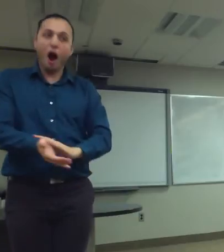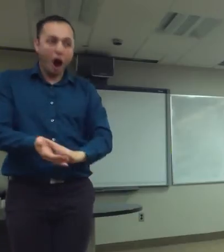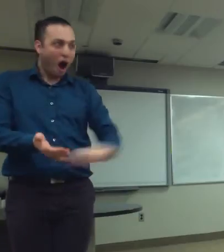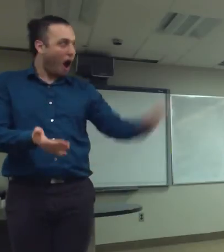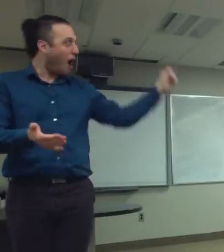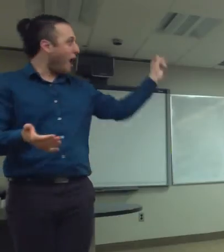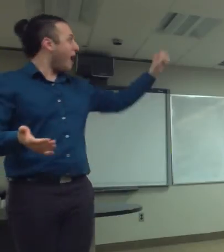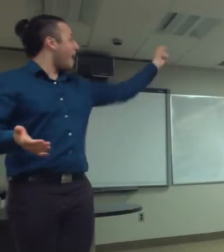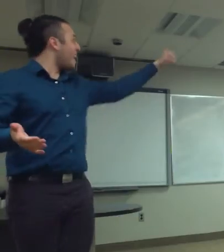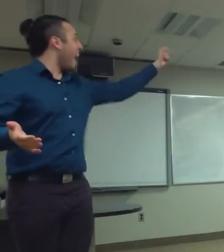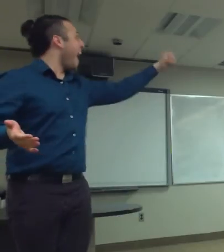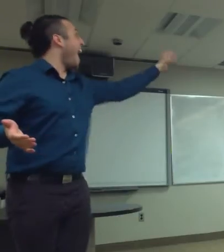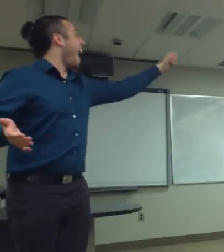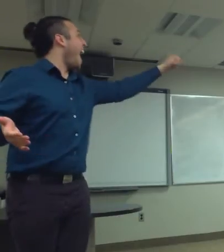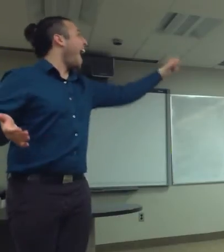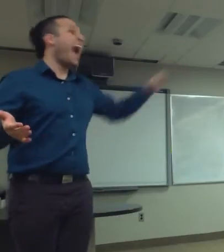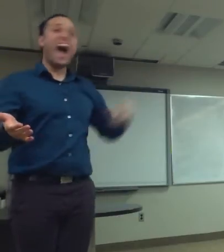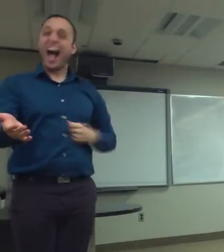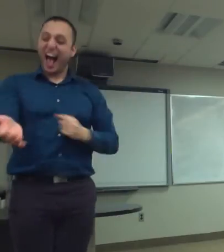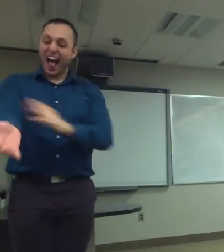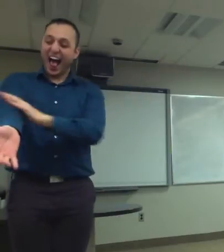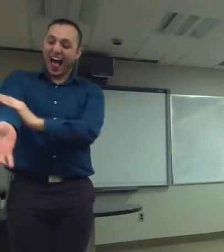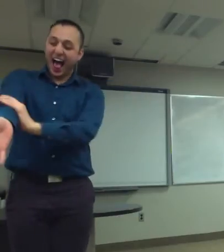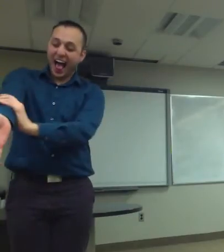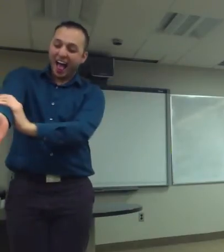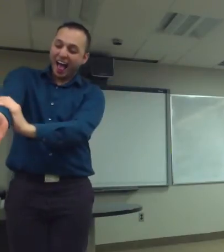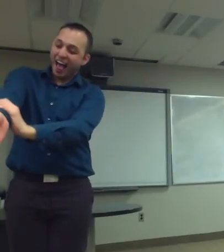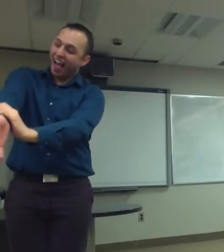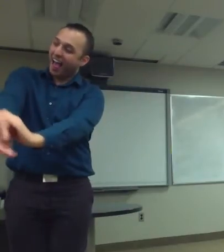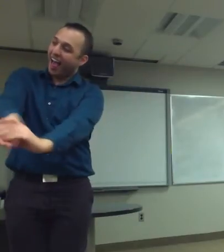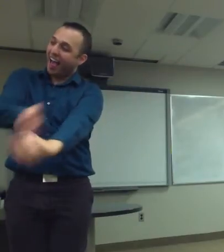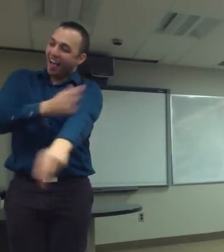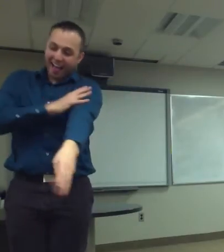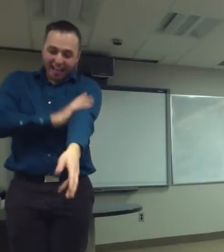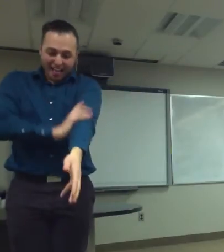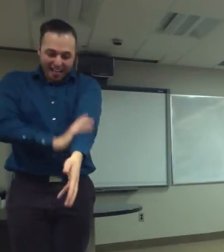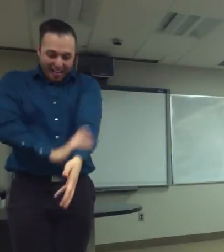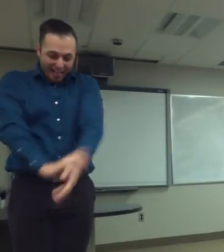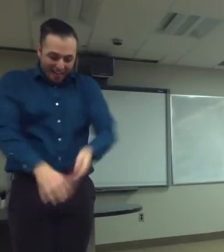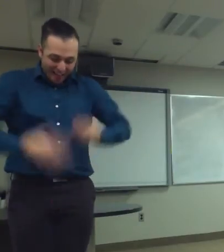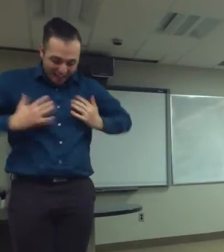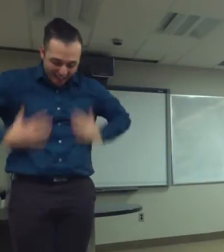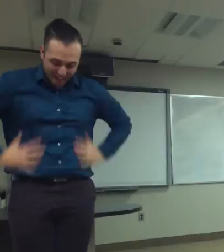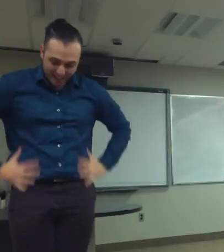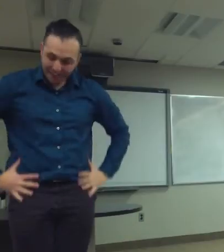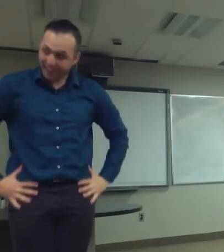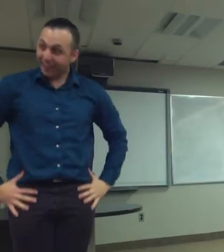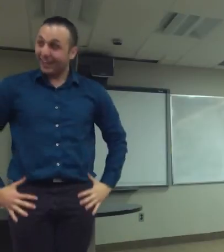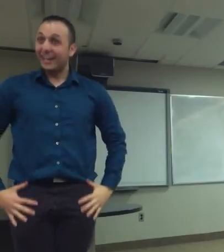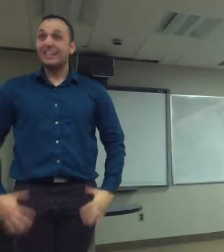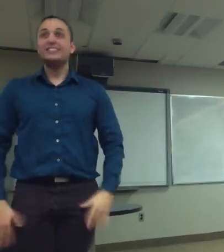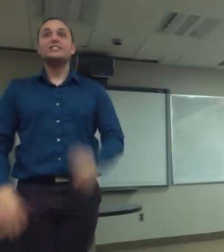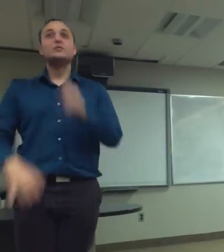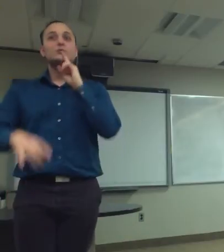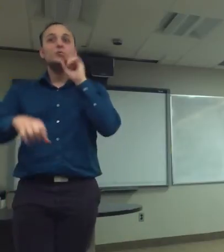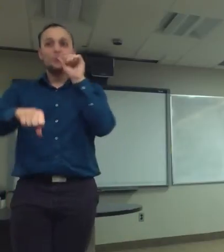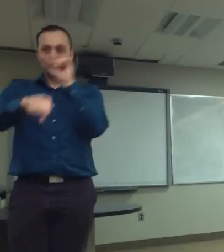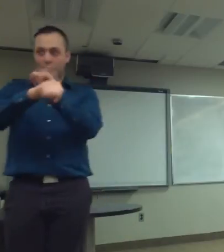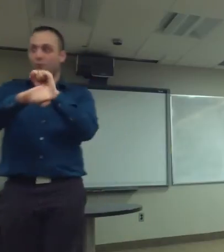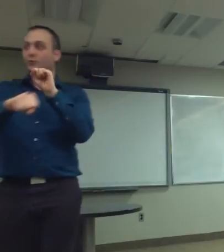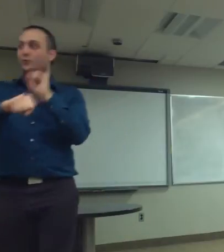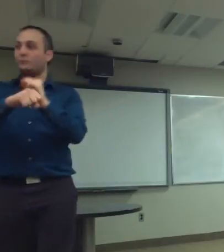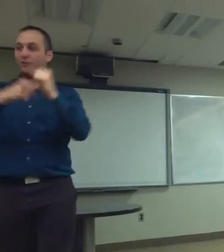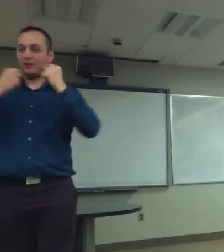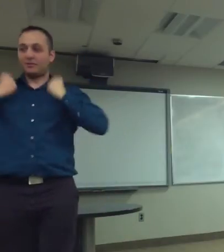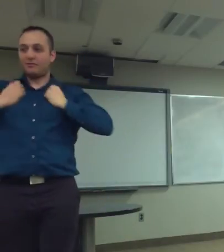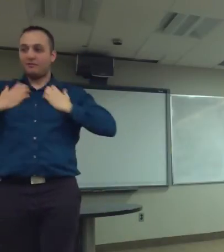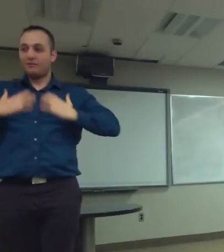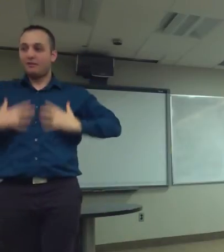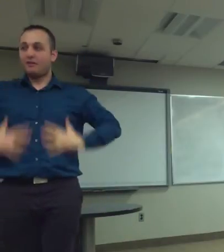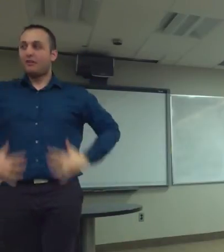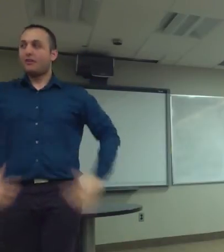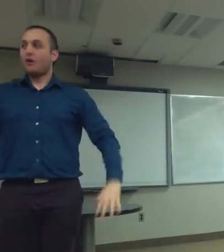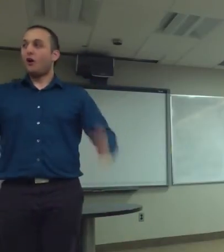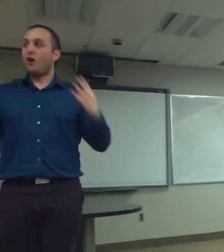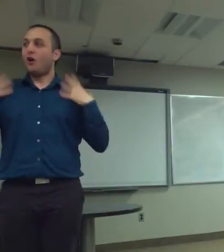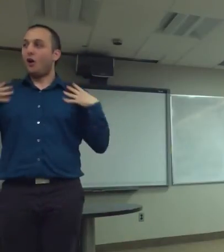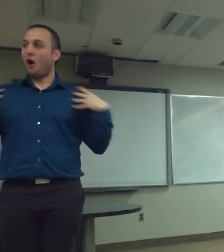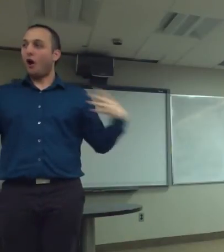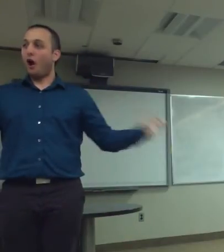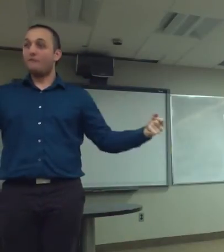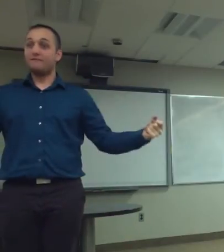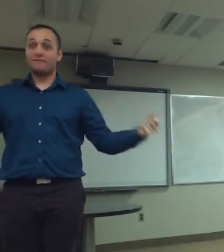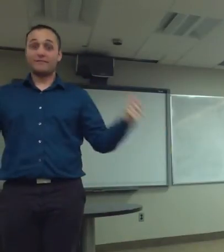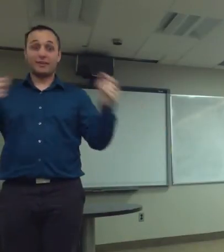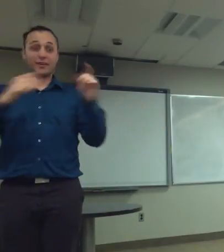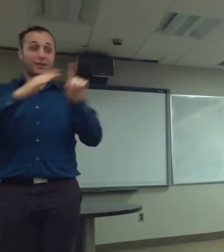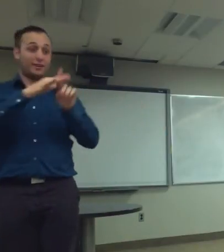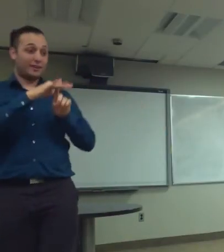"Yes," said Bridget. "Everything is coming off." And Bridget was right. Everything had come off. When Bridget walked out of the bathroom, she was